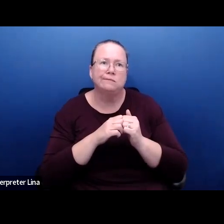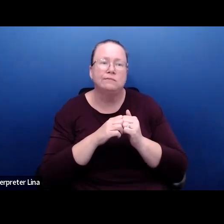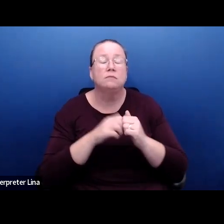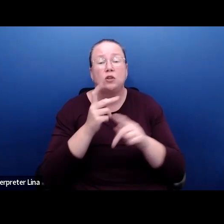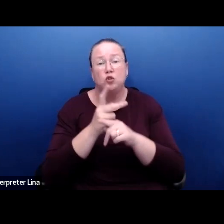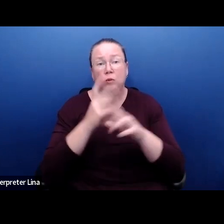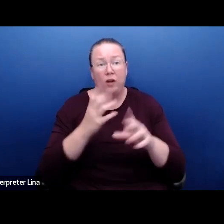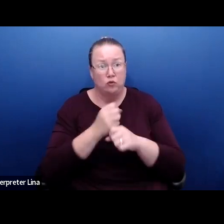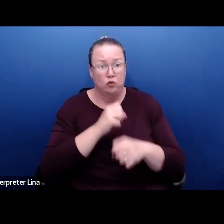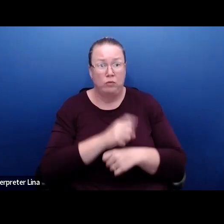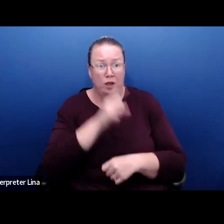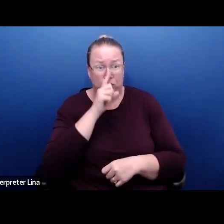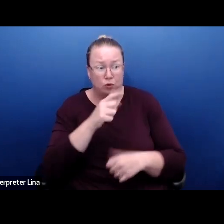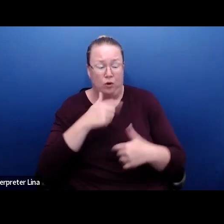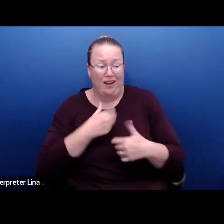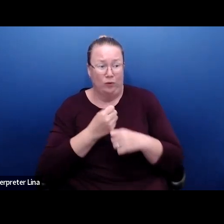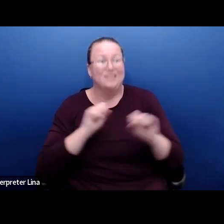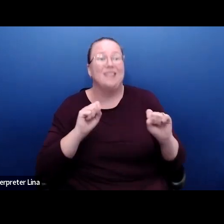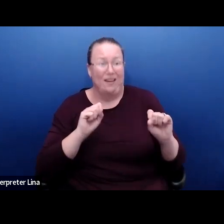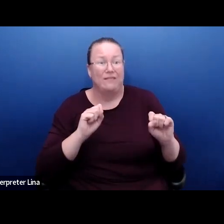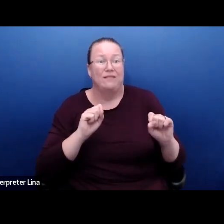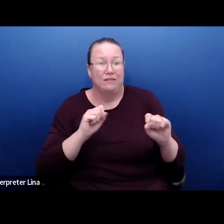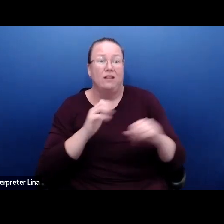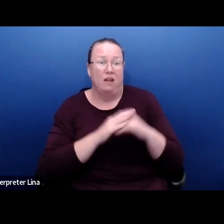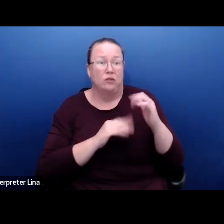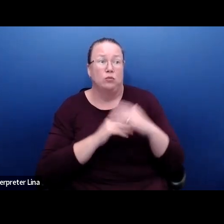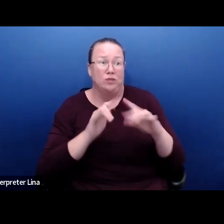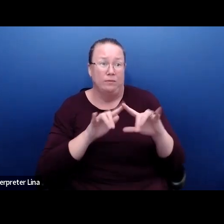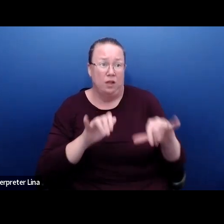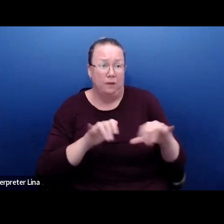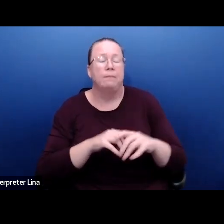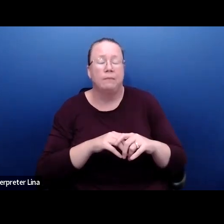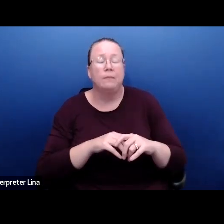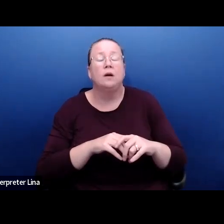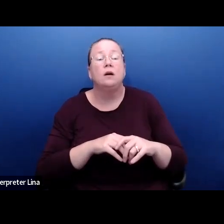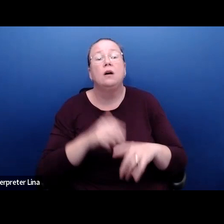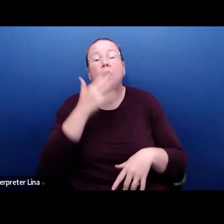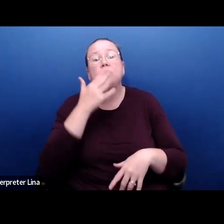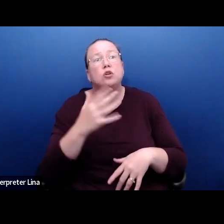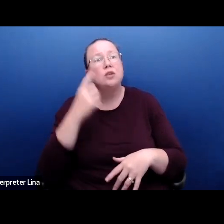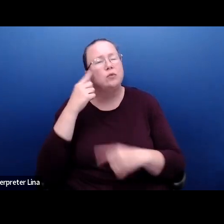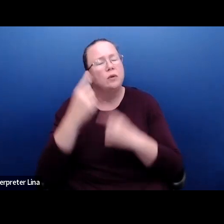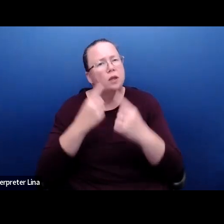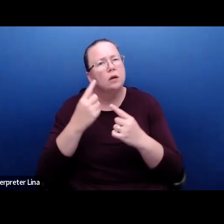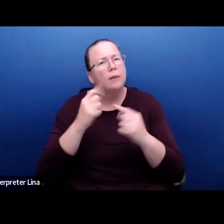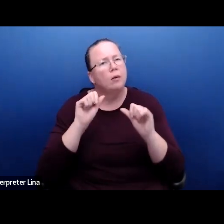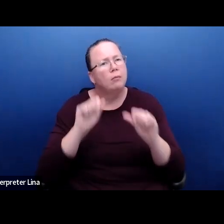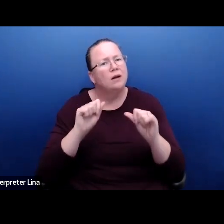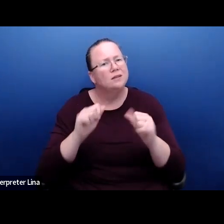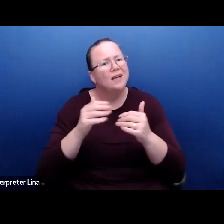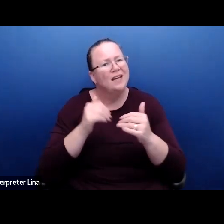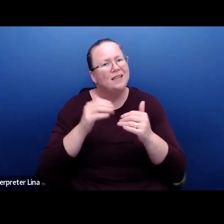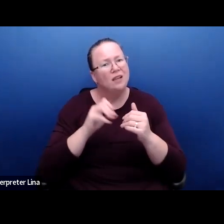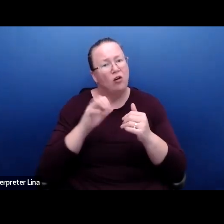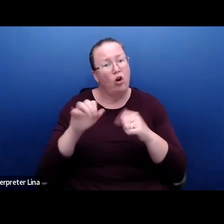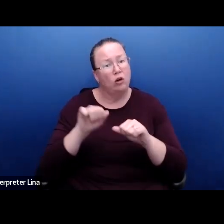supervisors to make sure I was safe and comfortable. It's also good to consider potentially easy off shoes or